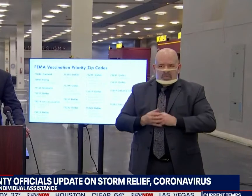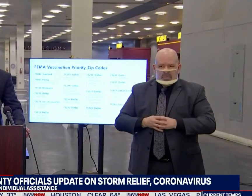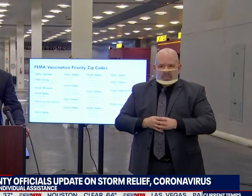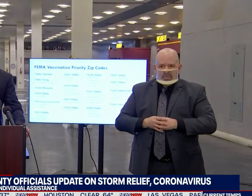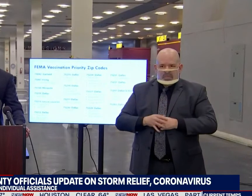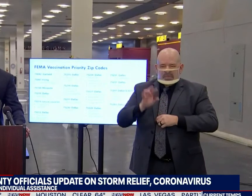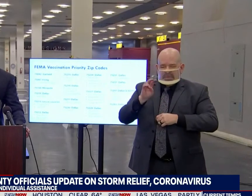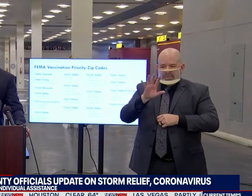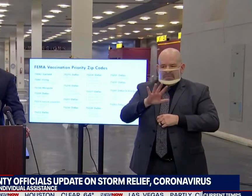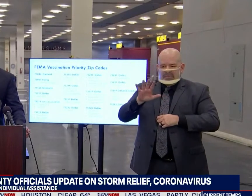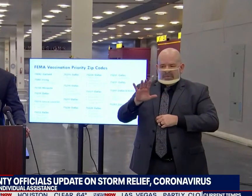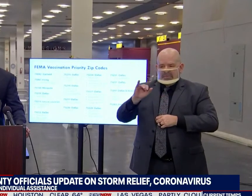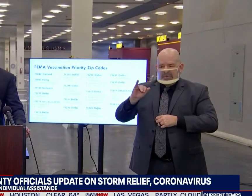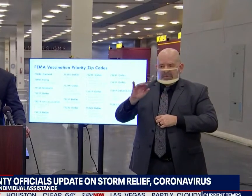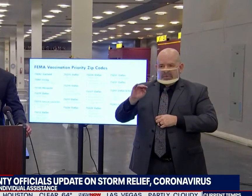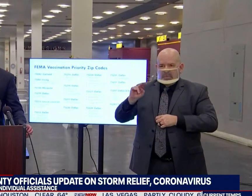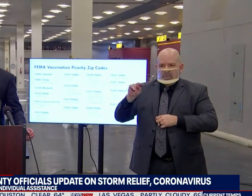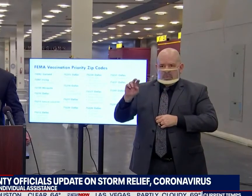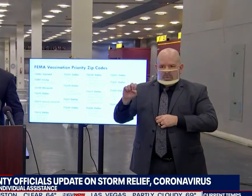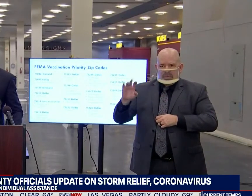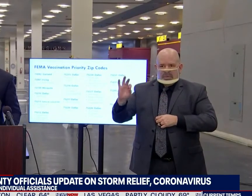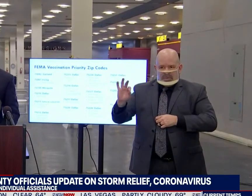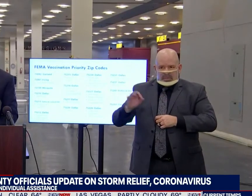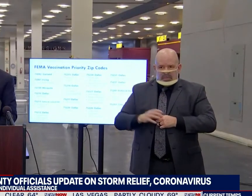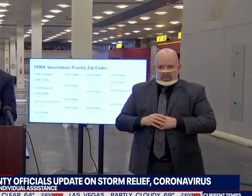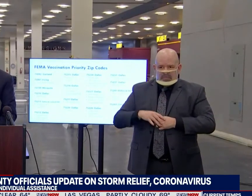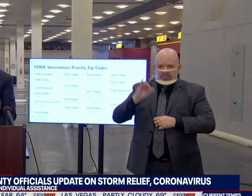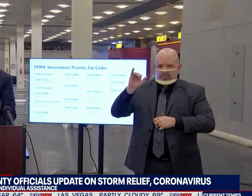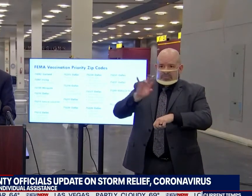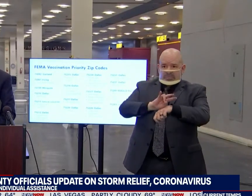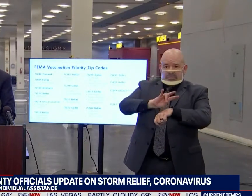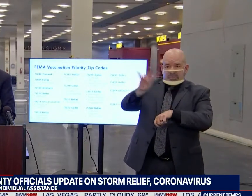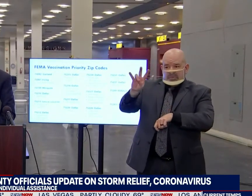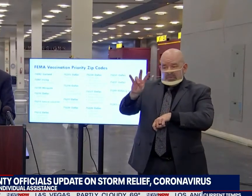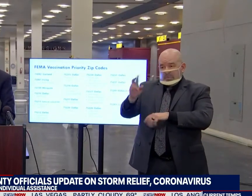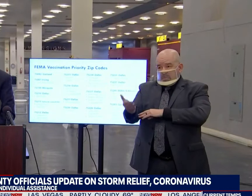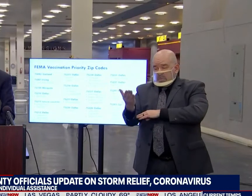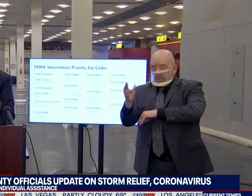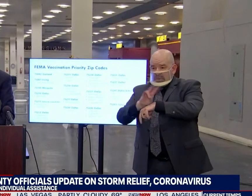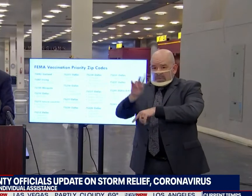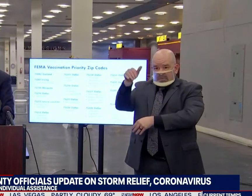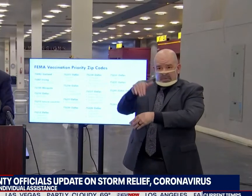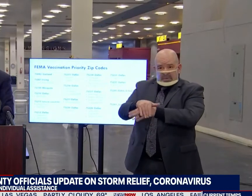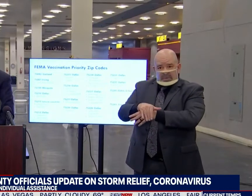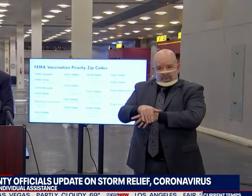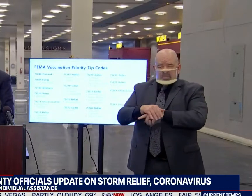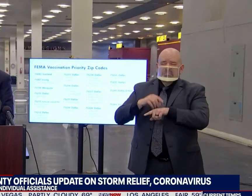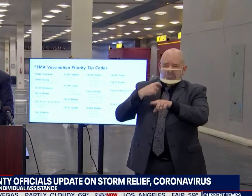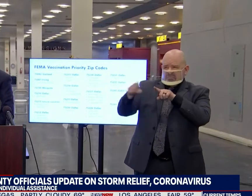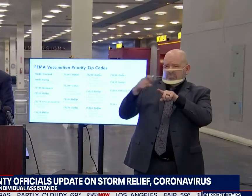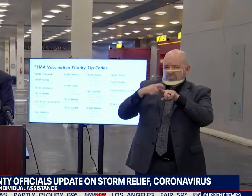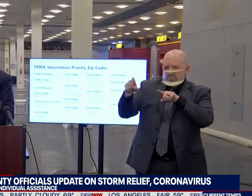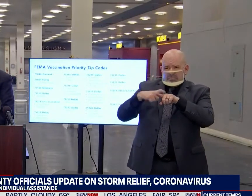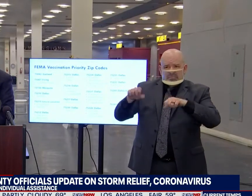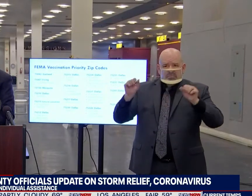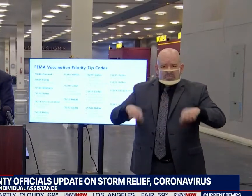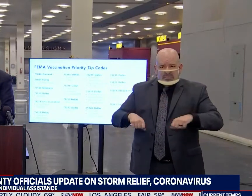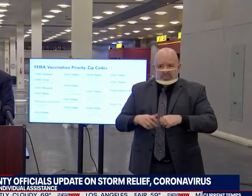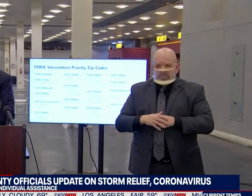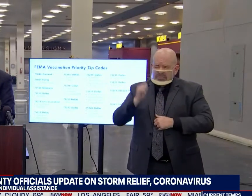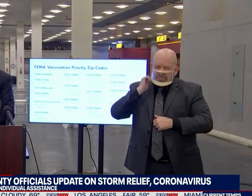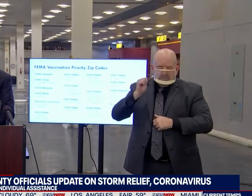7 days a week from 7:00 a.m. to 700 p.m. to register by phone. Um